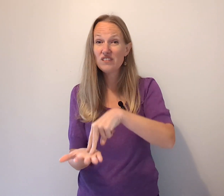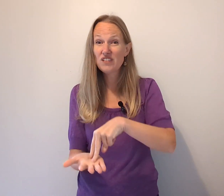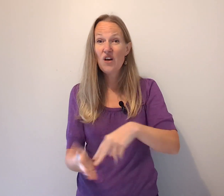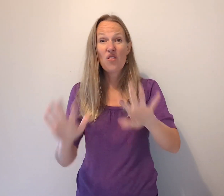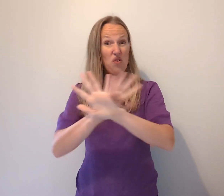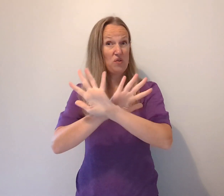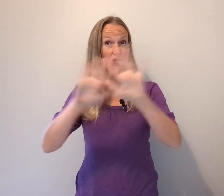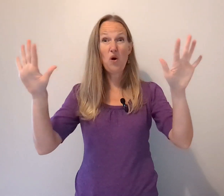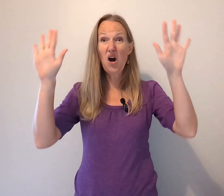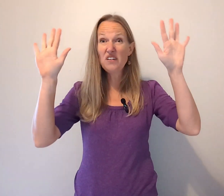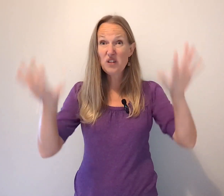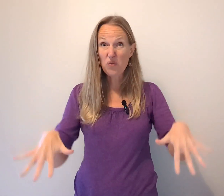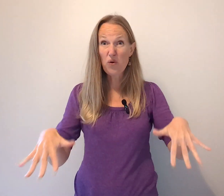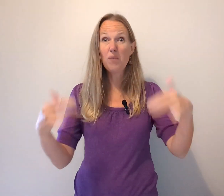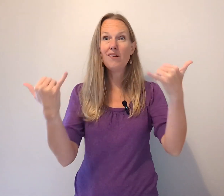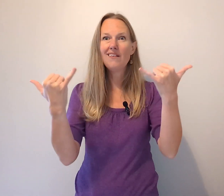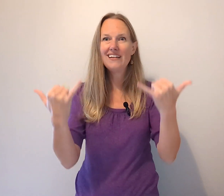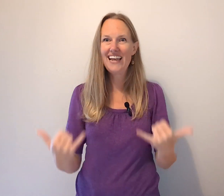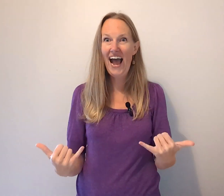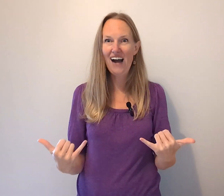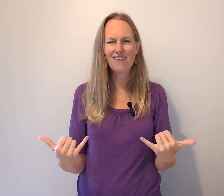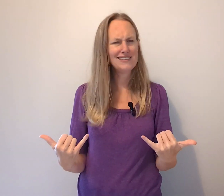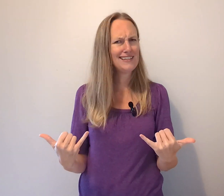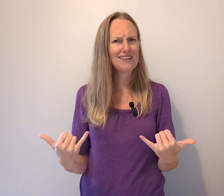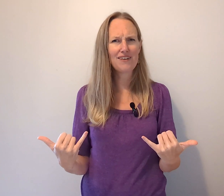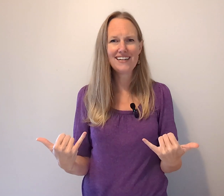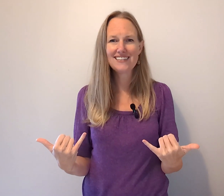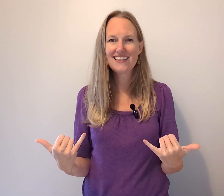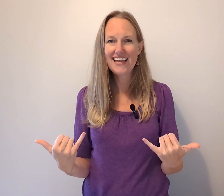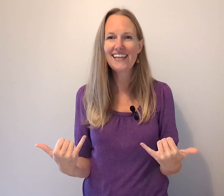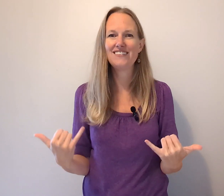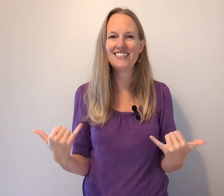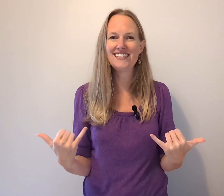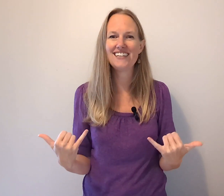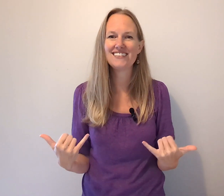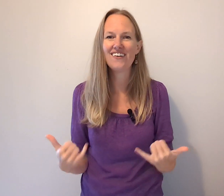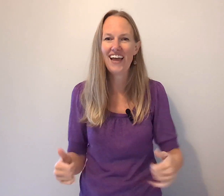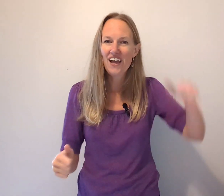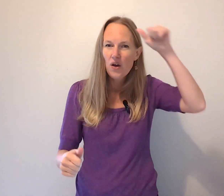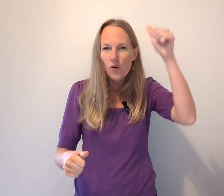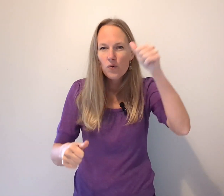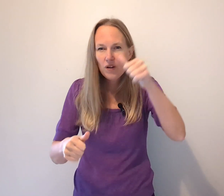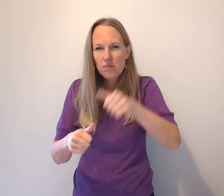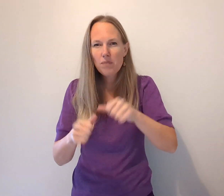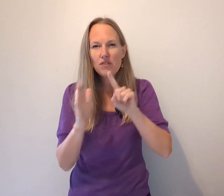rose. Those walls are rubble now. Isn't that great? Thank you, Jesus. Okay, remember